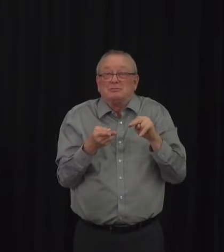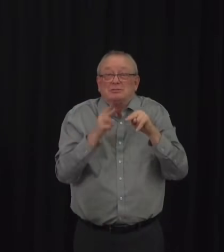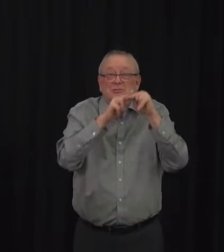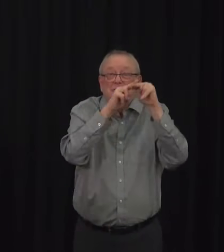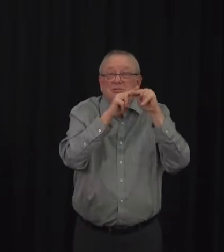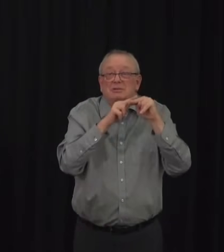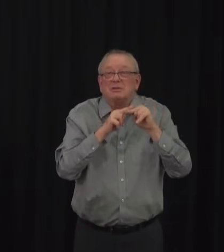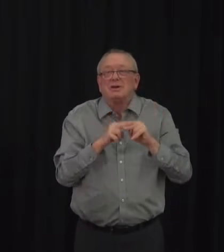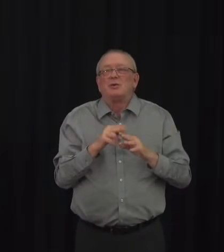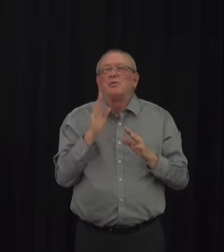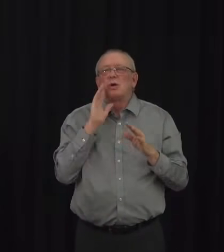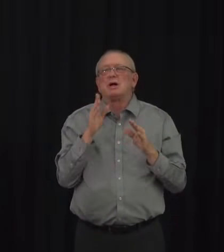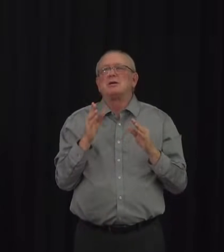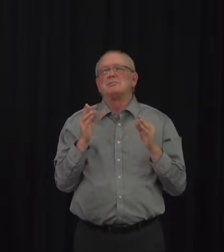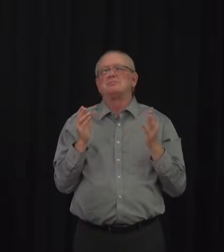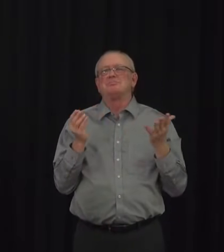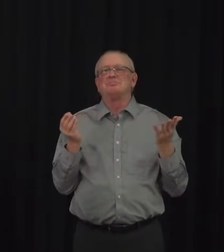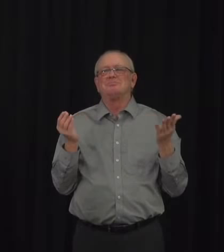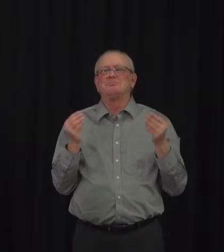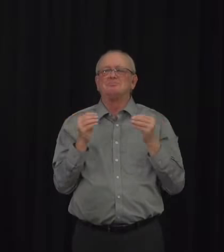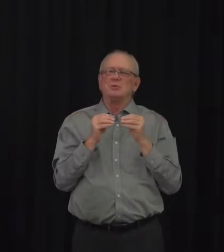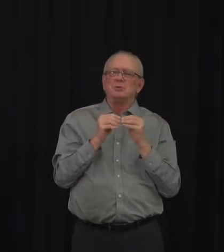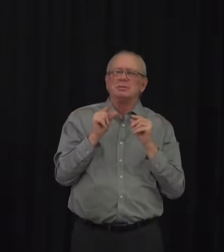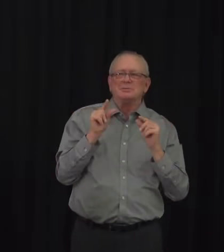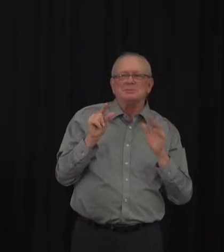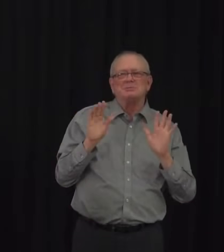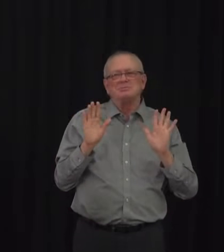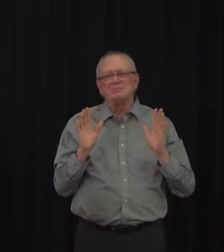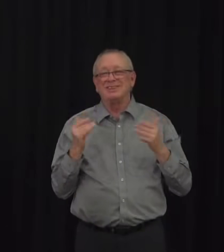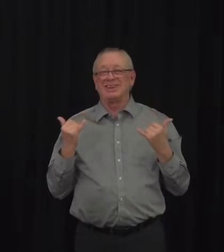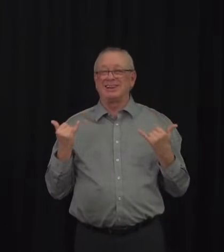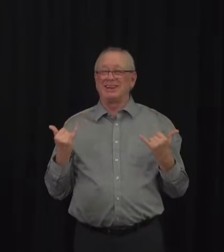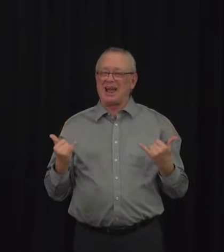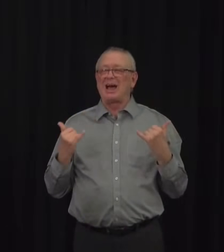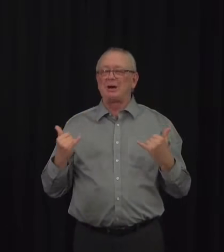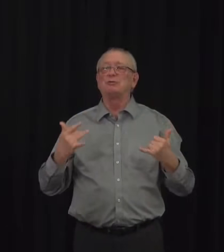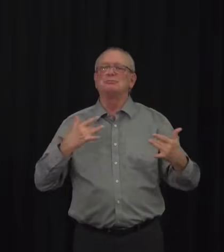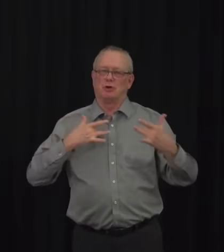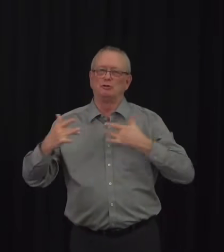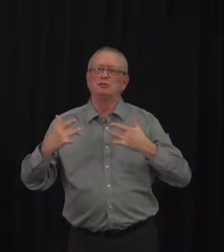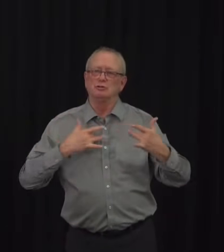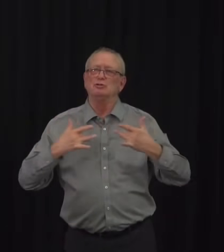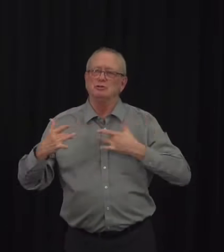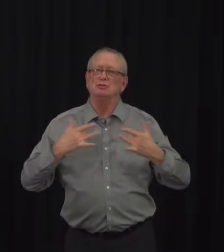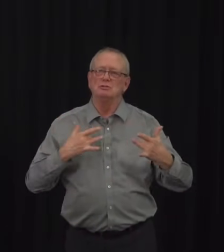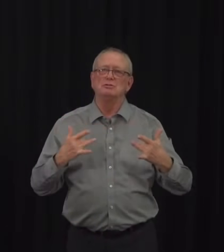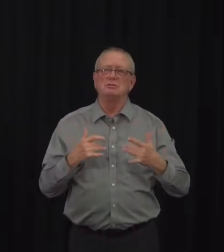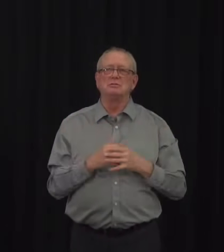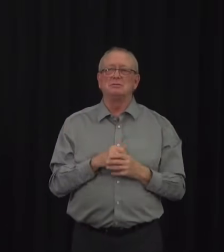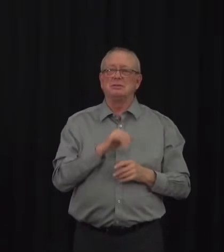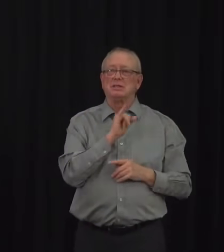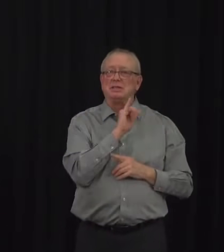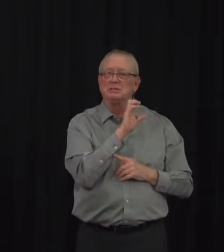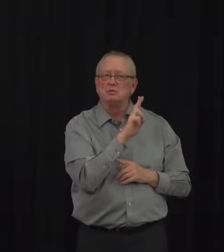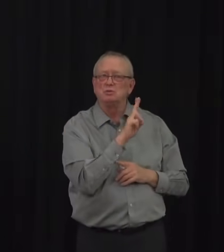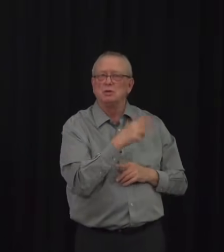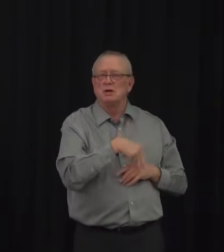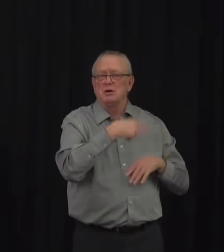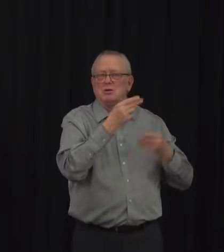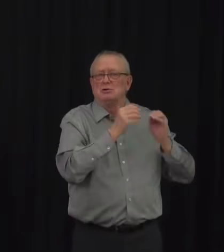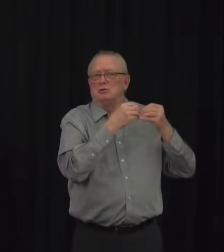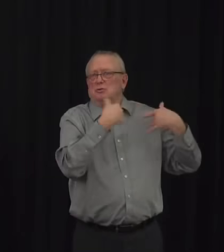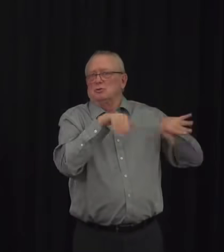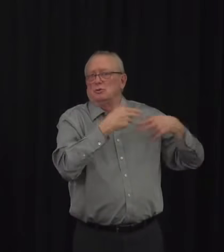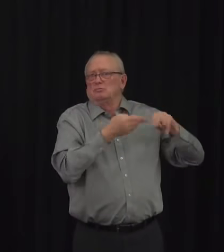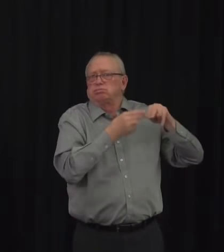the impacts of those measures, and we are concerned about the increase in acute care utilization. I recognize that it